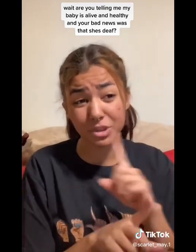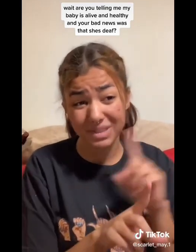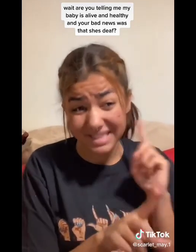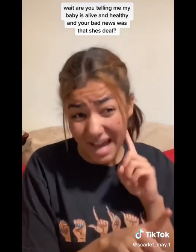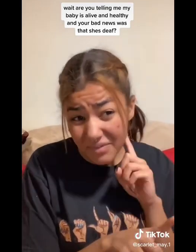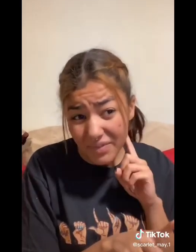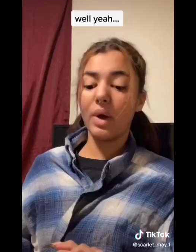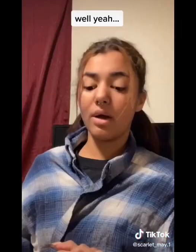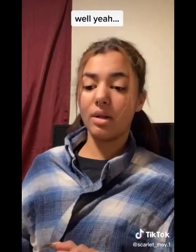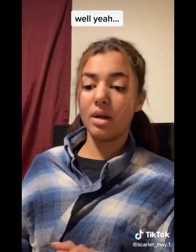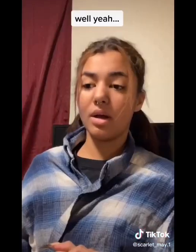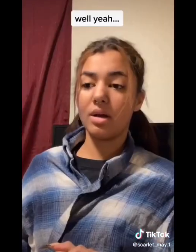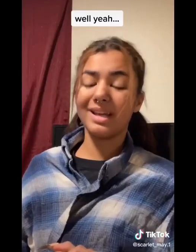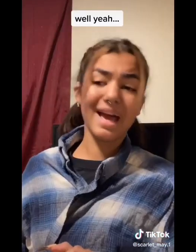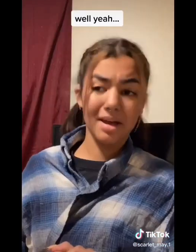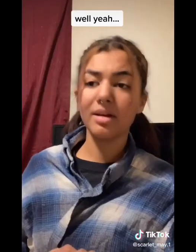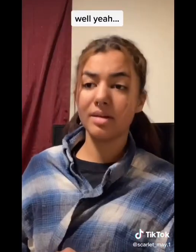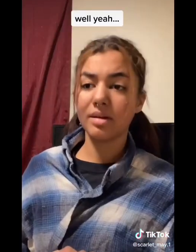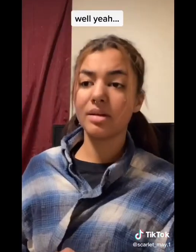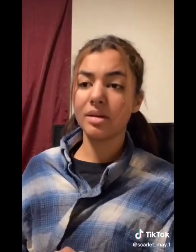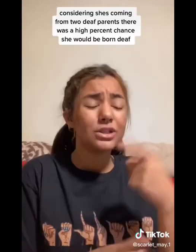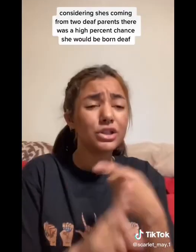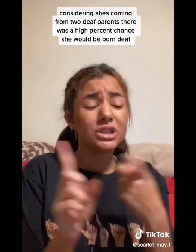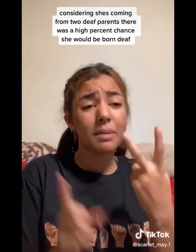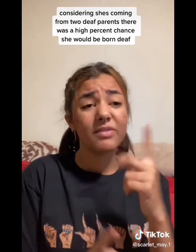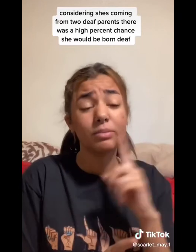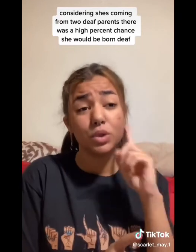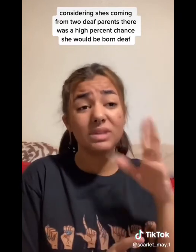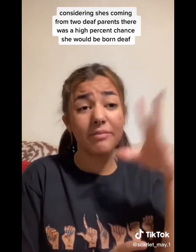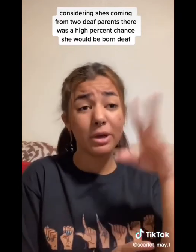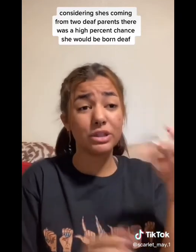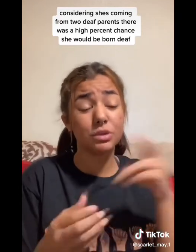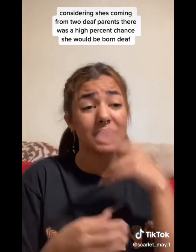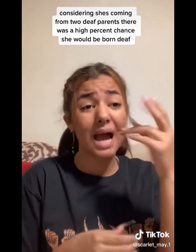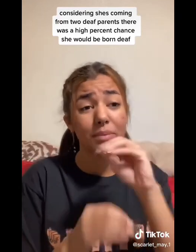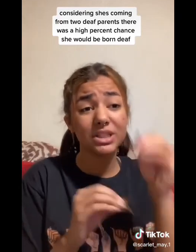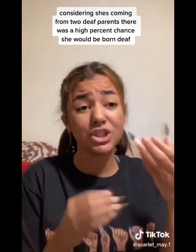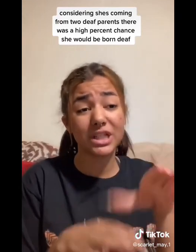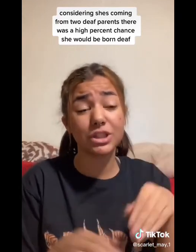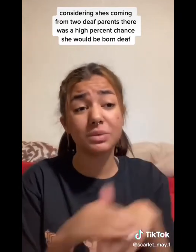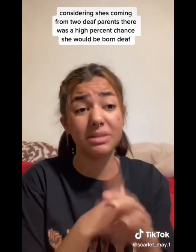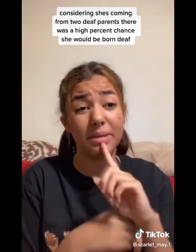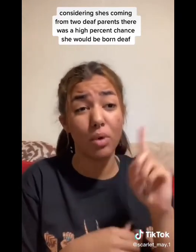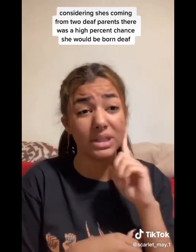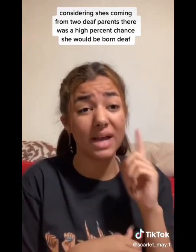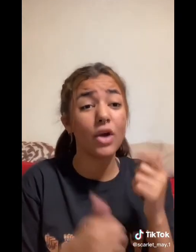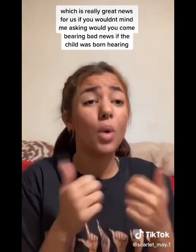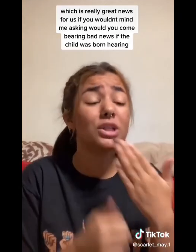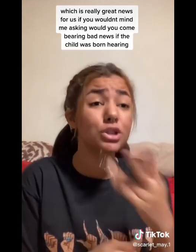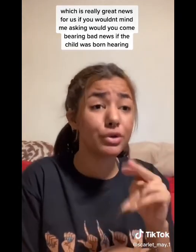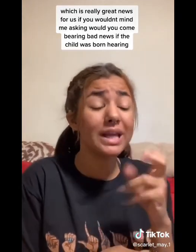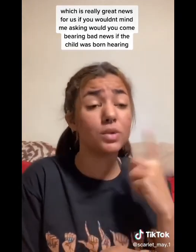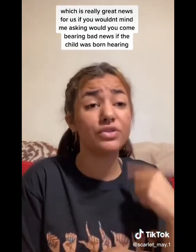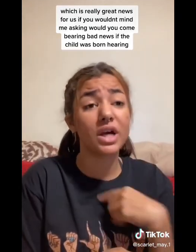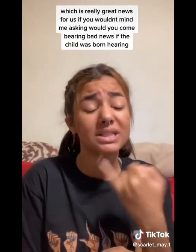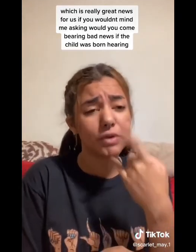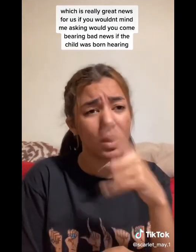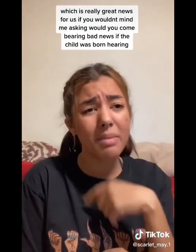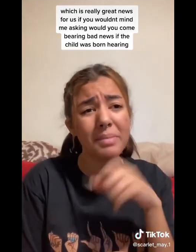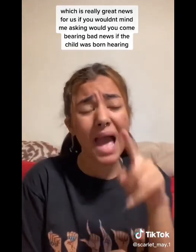deaf? Well, yeah. Literally, she's coming from two deaf parents, so there's a high percent chance she's gonna be born deaf, which is great news for us. If you wouldn't mind me asking,